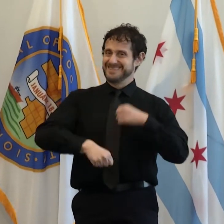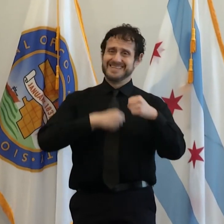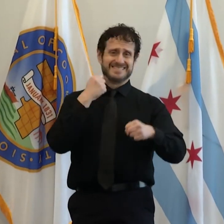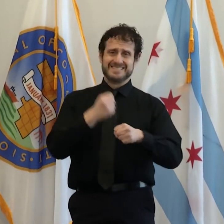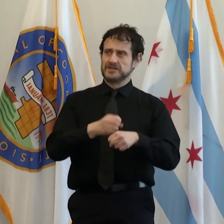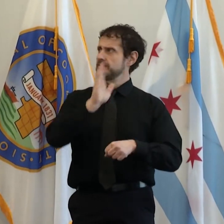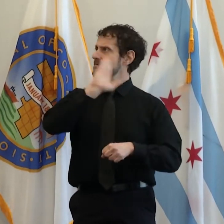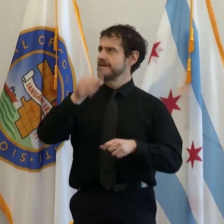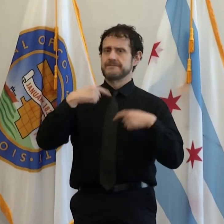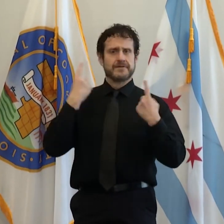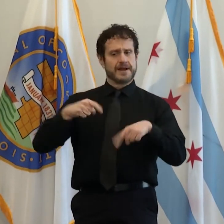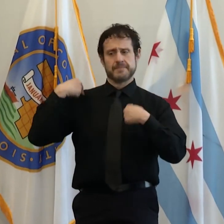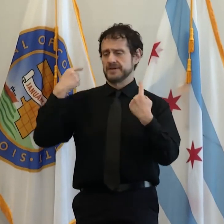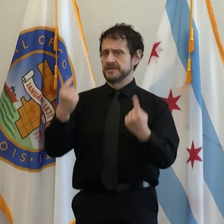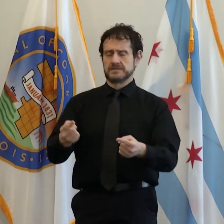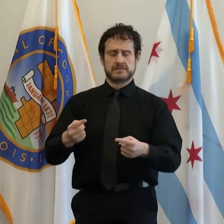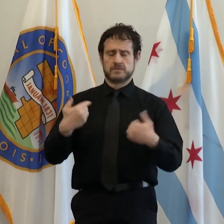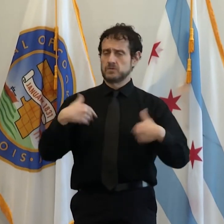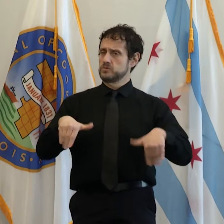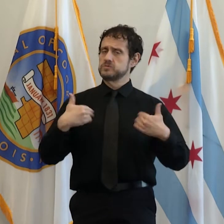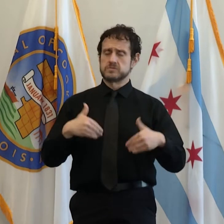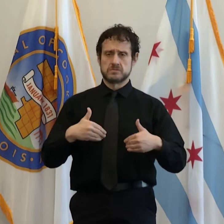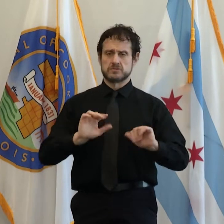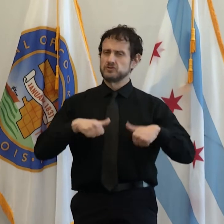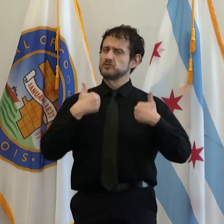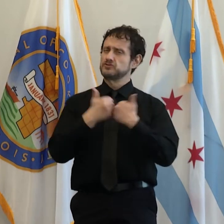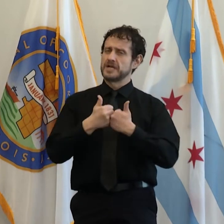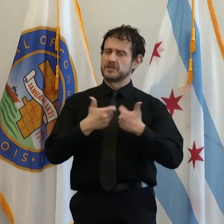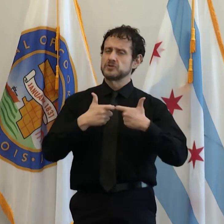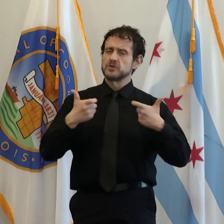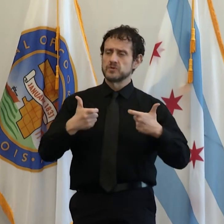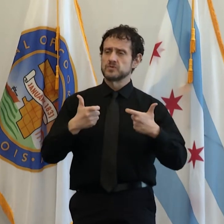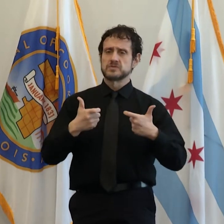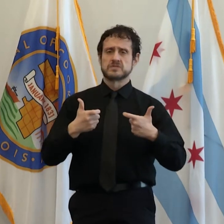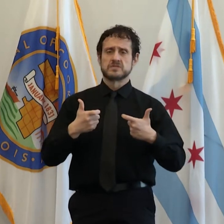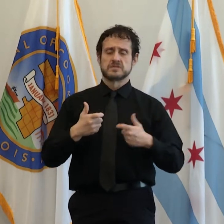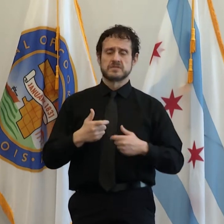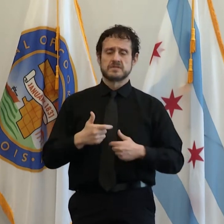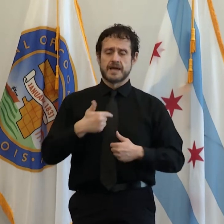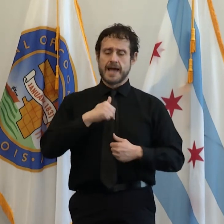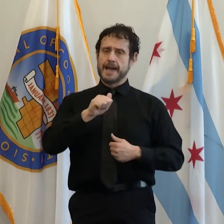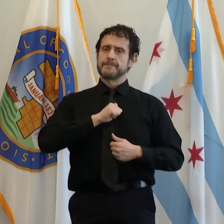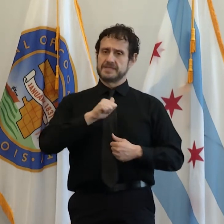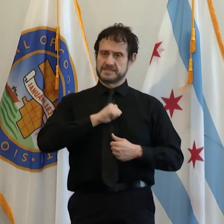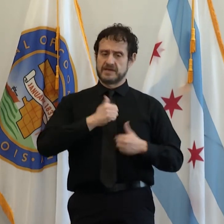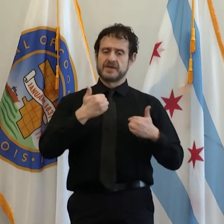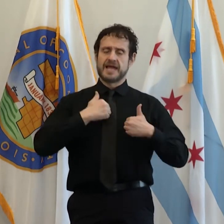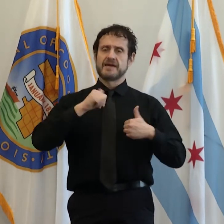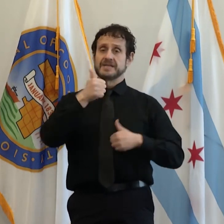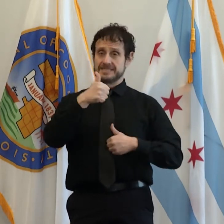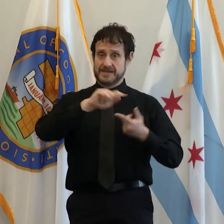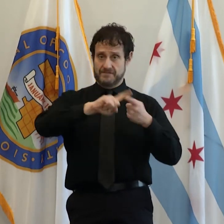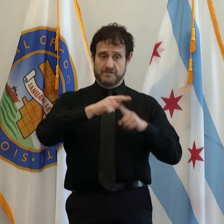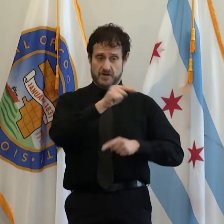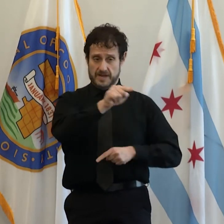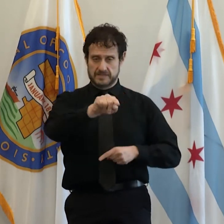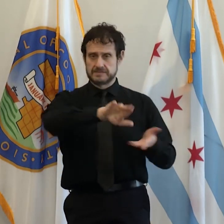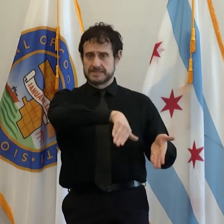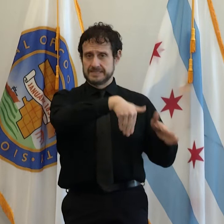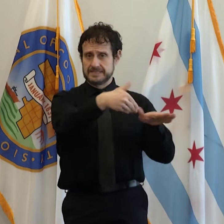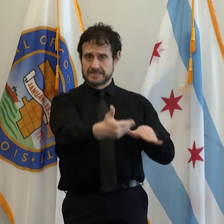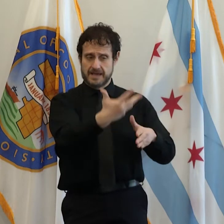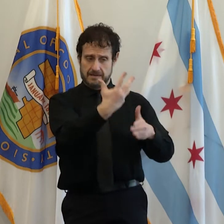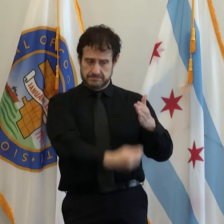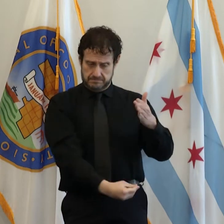and unprecedented measures that are being taken. I have personally lost 10 friends to COVID. Oh my God. I